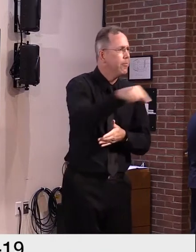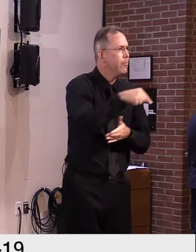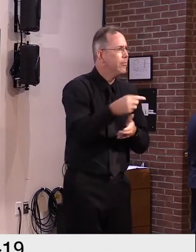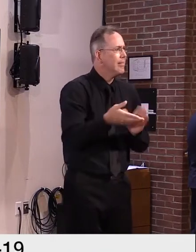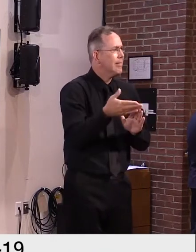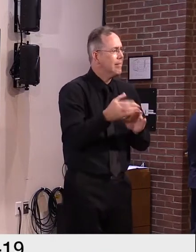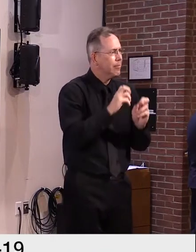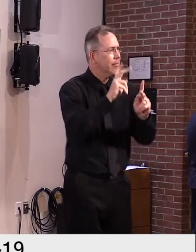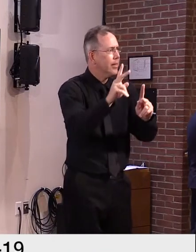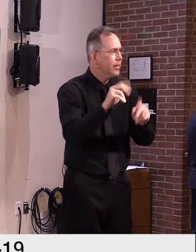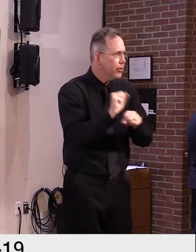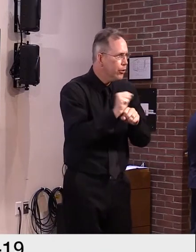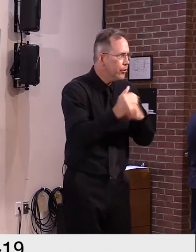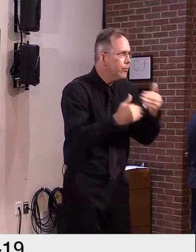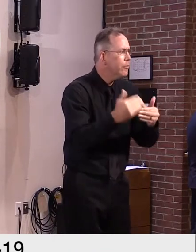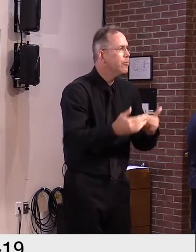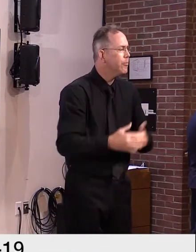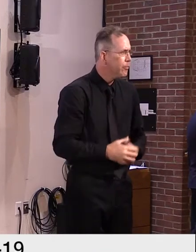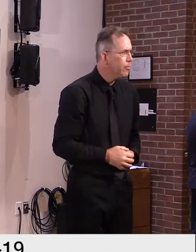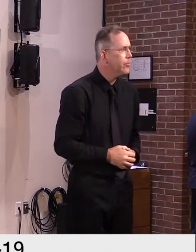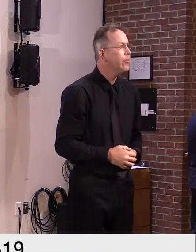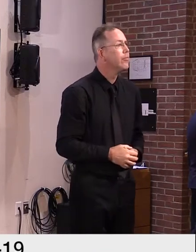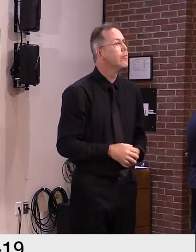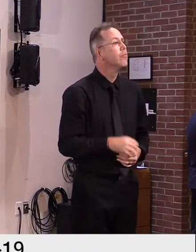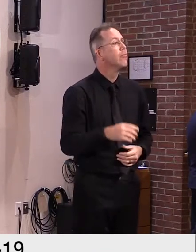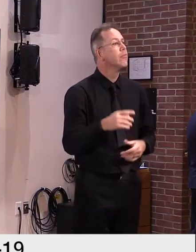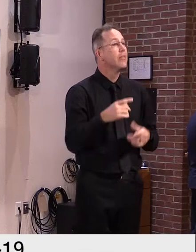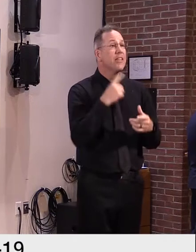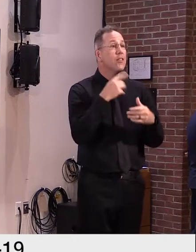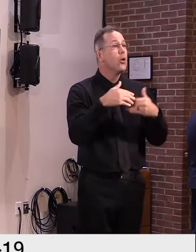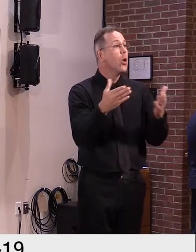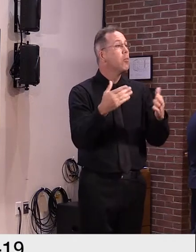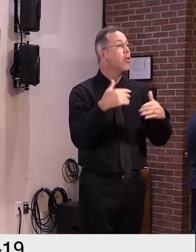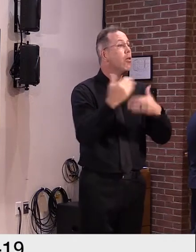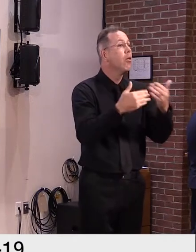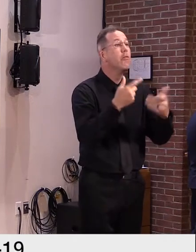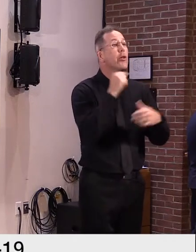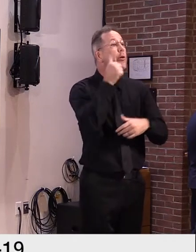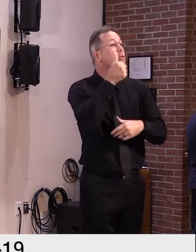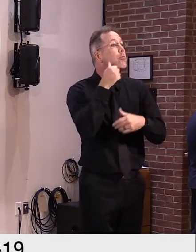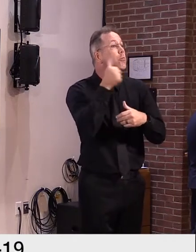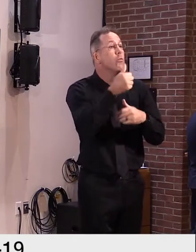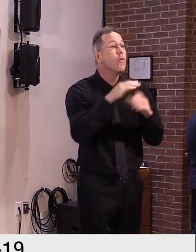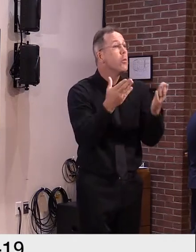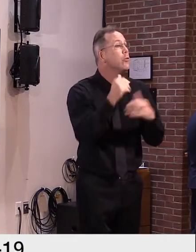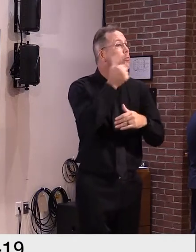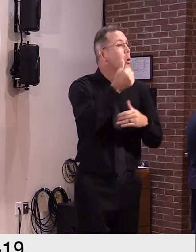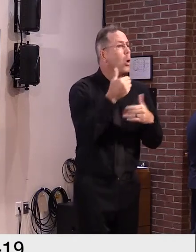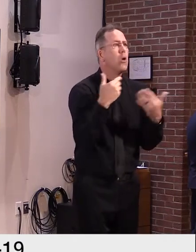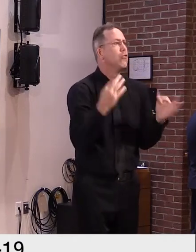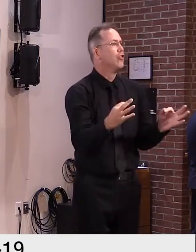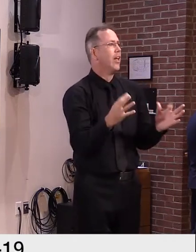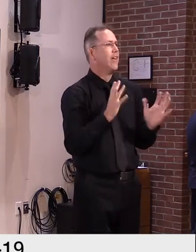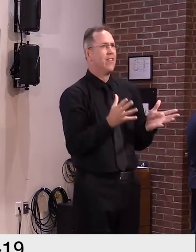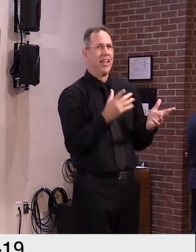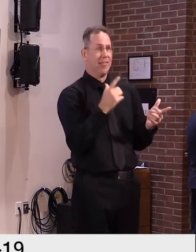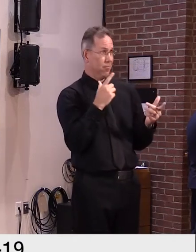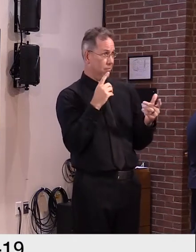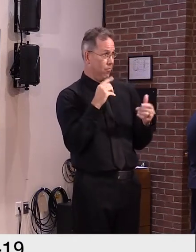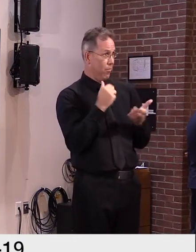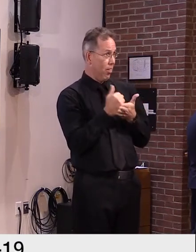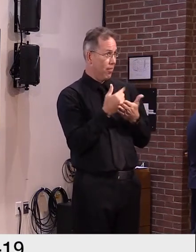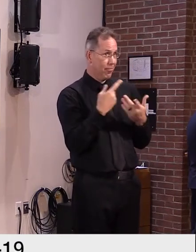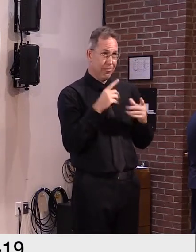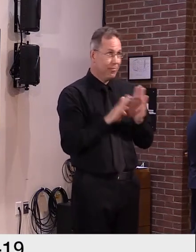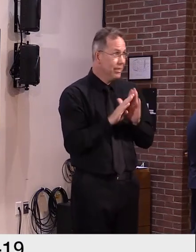some way. But just opening them up, if we open it all up tomorrow, I don't think that would help a lot, because people just aren't traveling. They